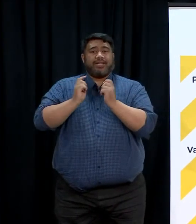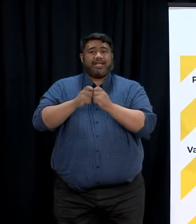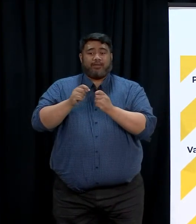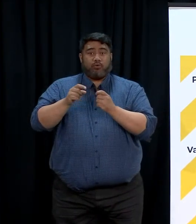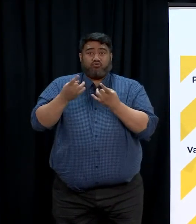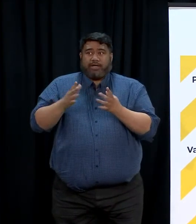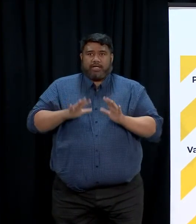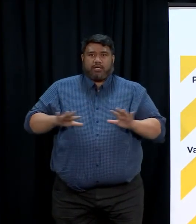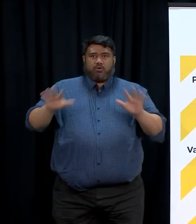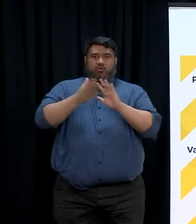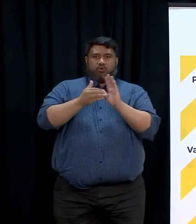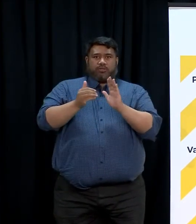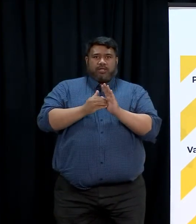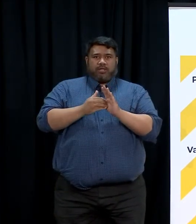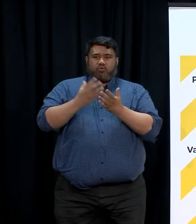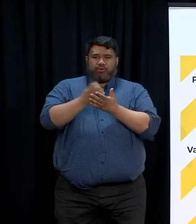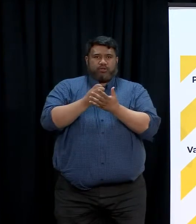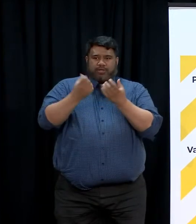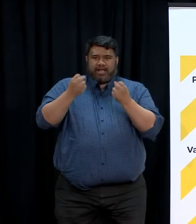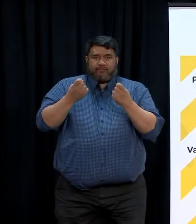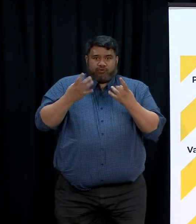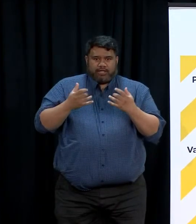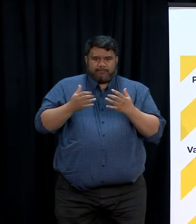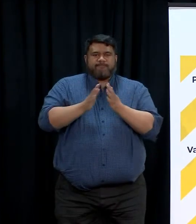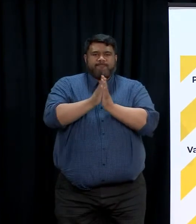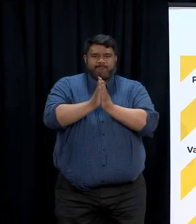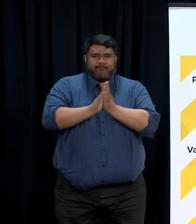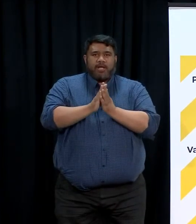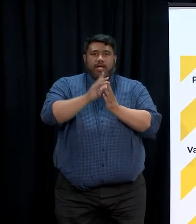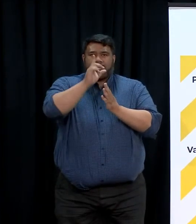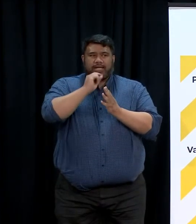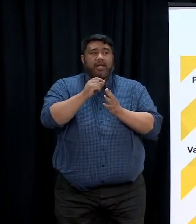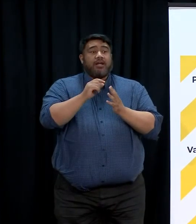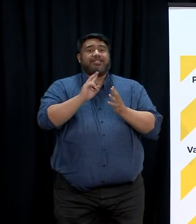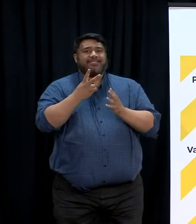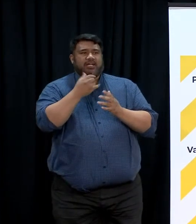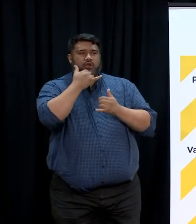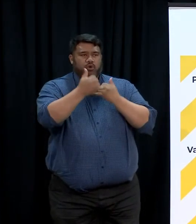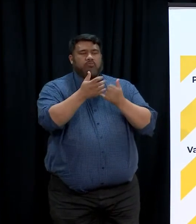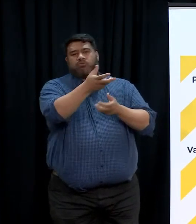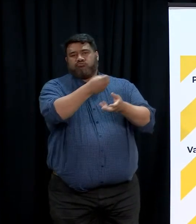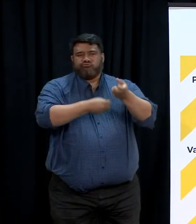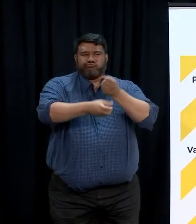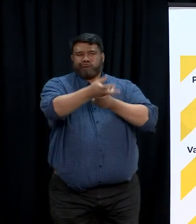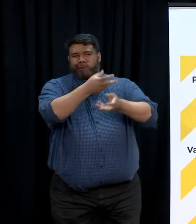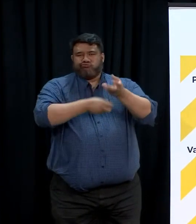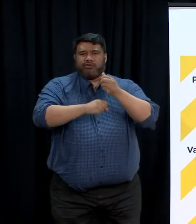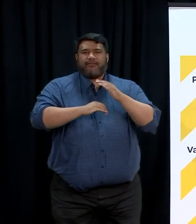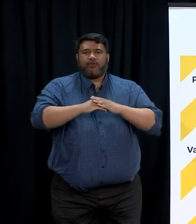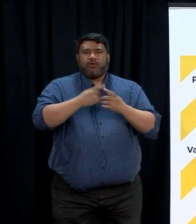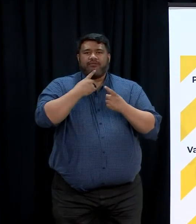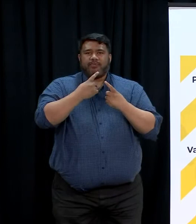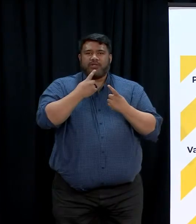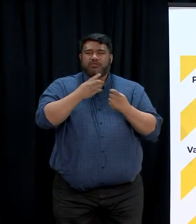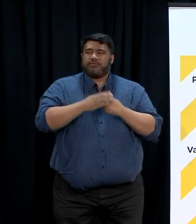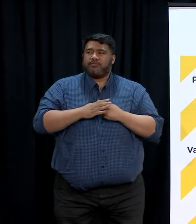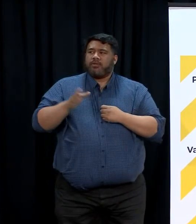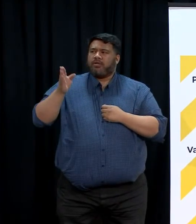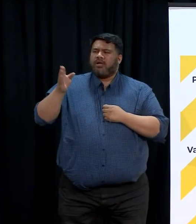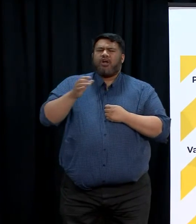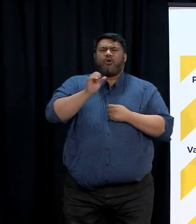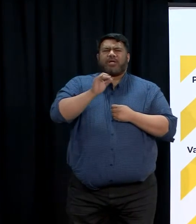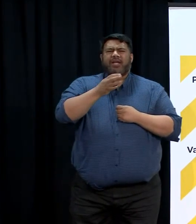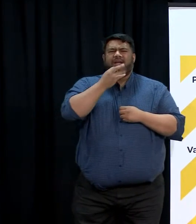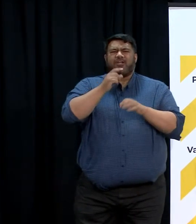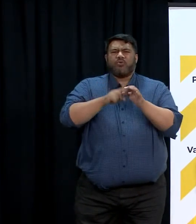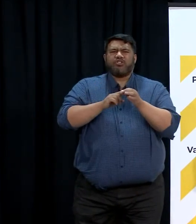around the country and have resourced up to maximum capacity. They would just follow up the cases that were highest risk. The number of unlinked cases as well.